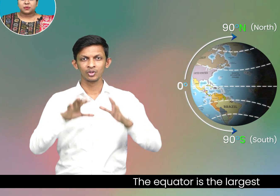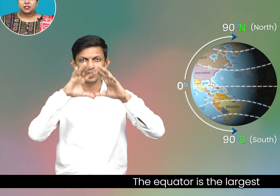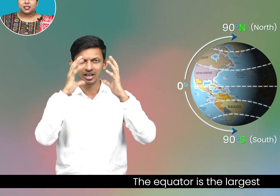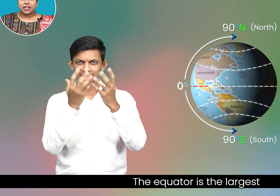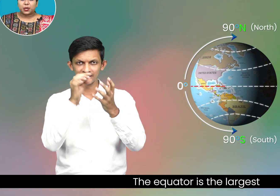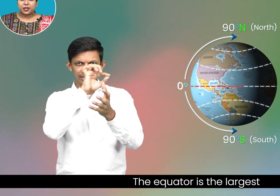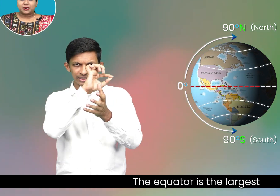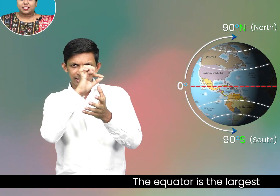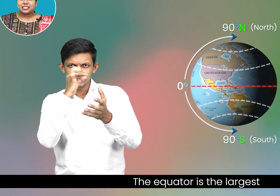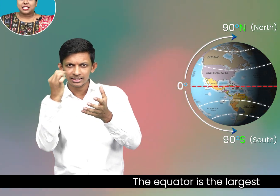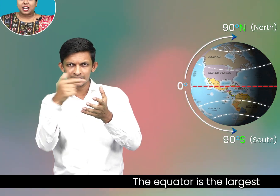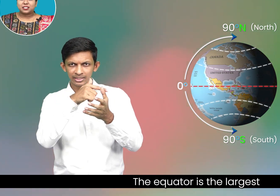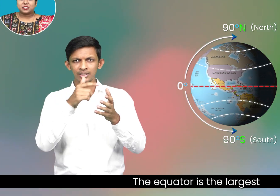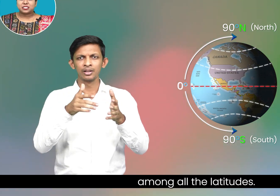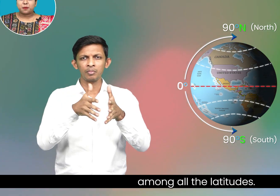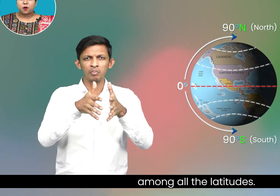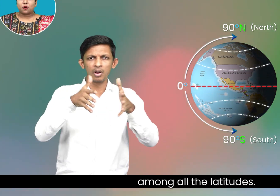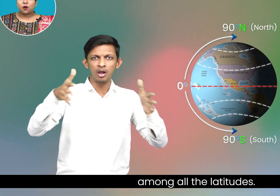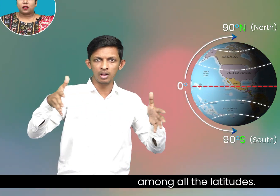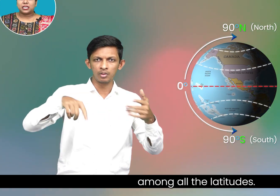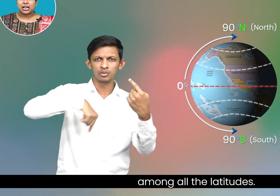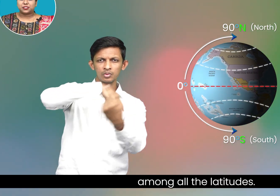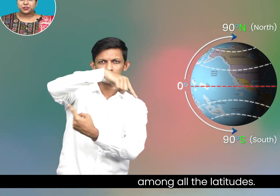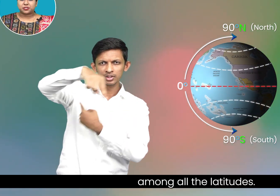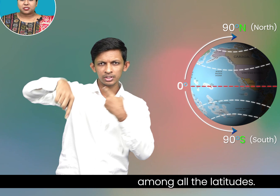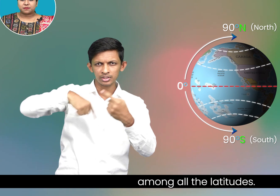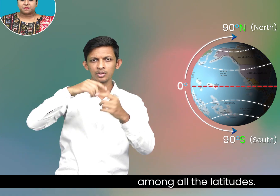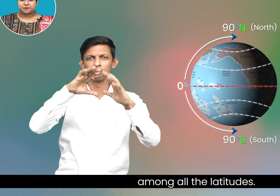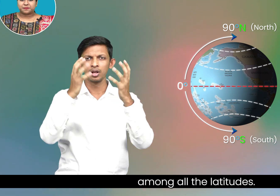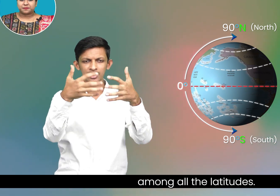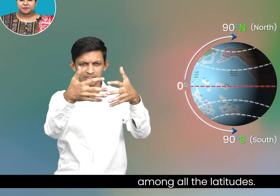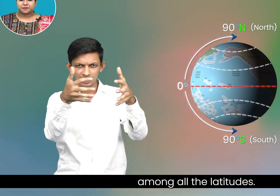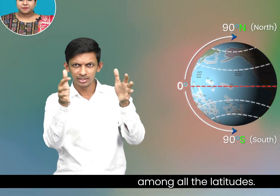The equator is the largest among all the latitudes.